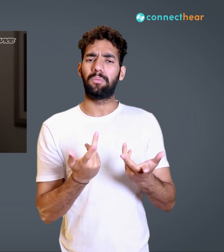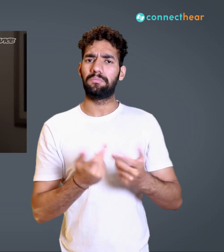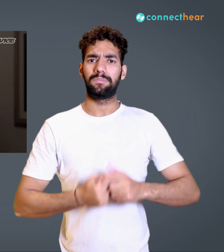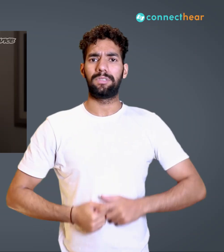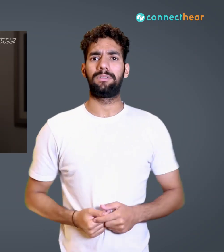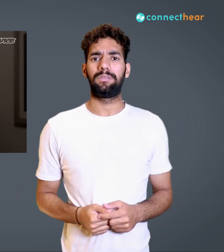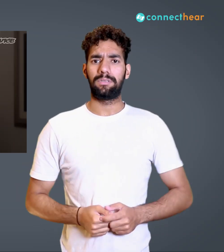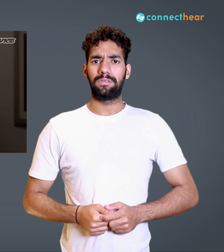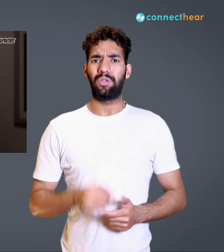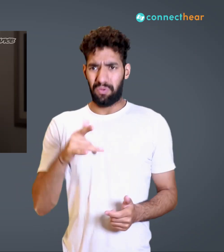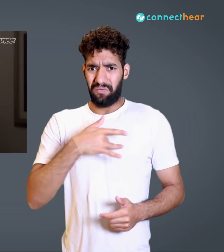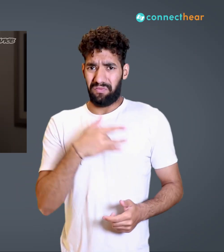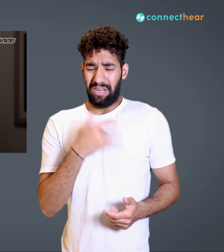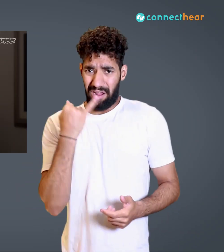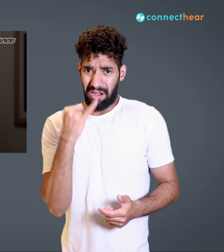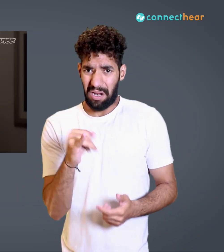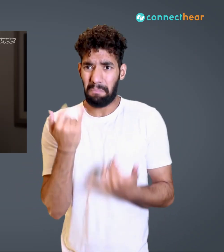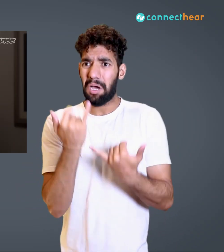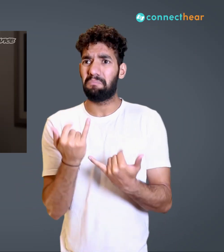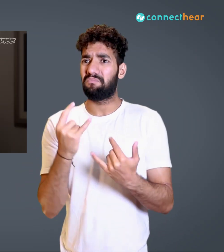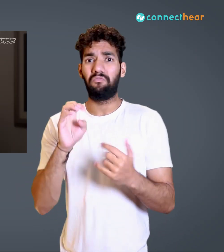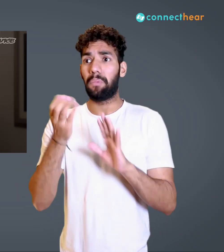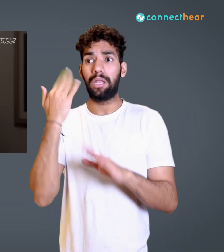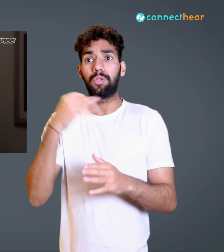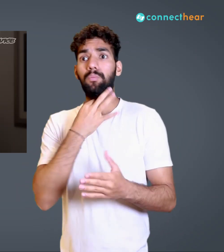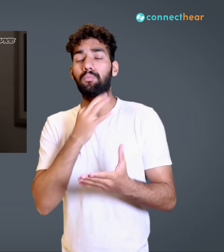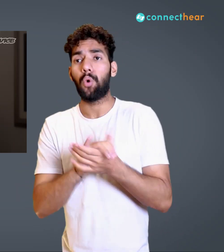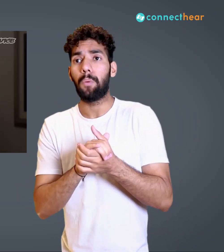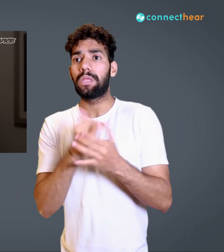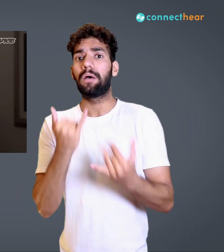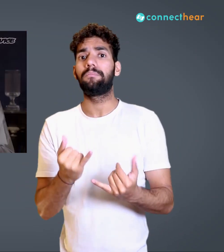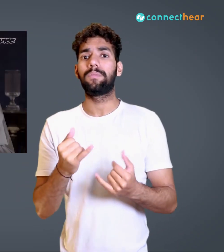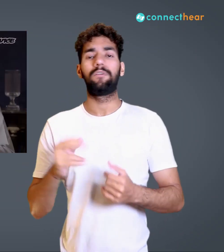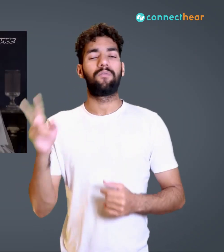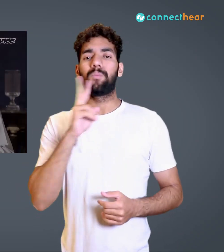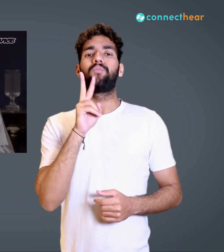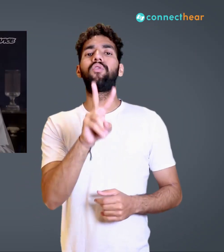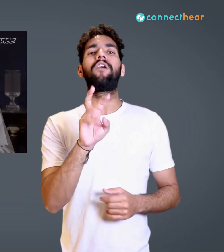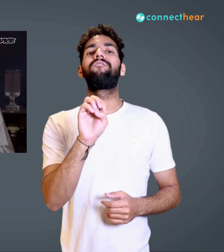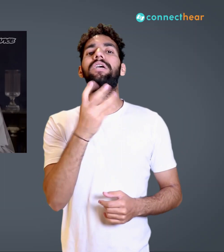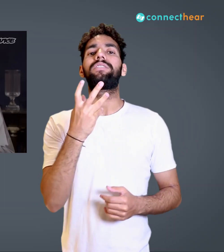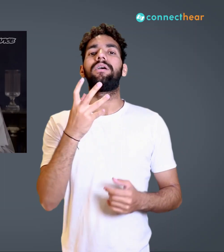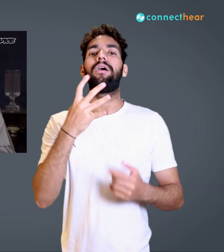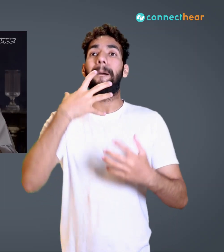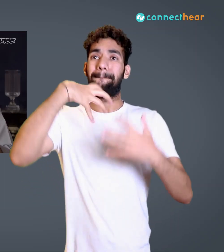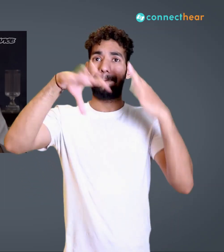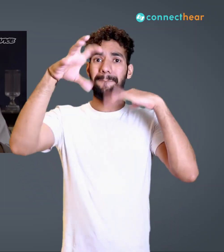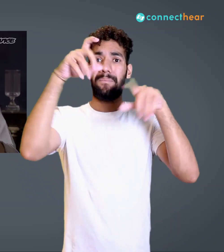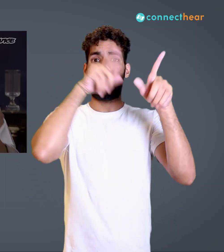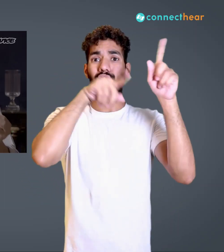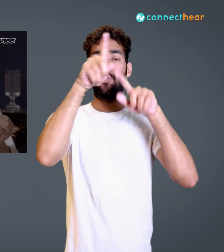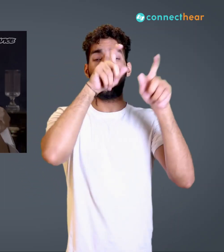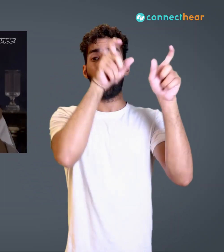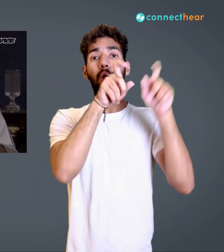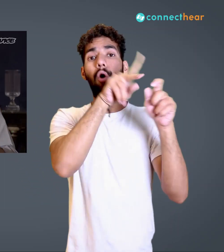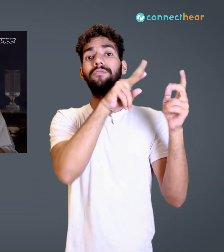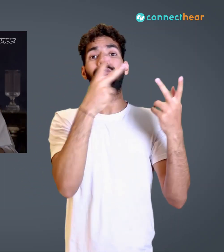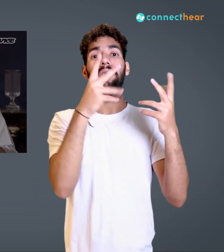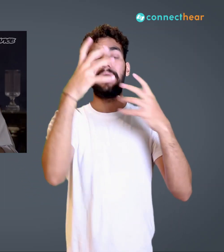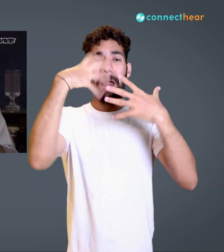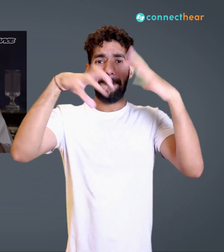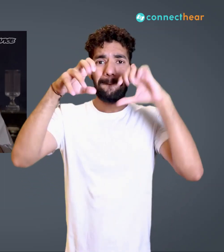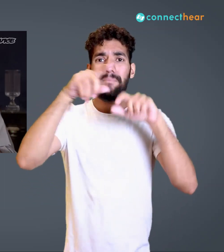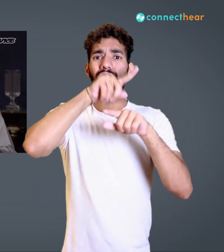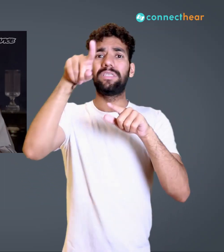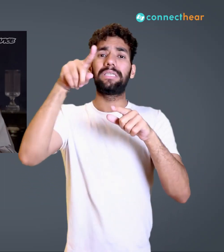there any part of you that regrets a somewhat softer attitude towards the Taliban? You see, unfortunately, in the West, all you look upon